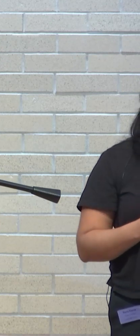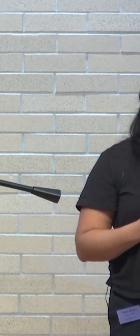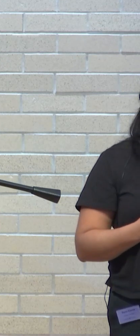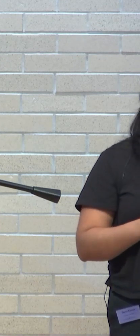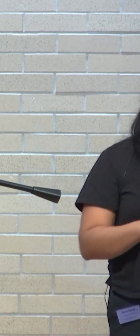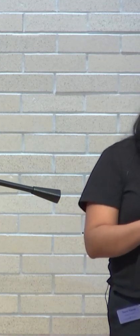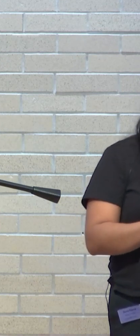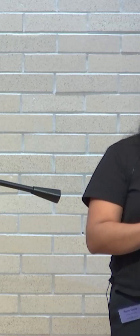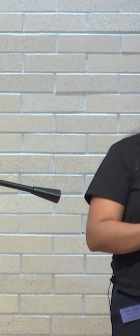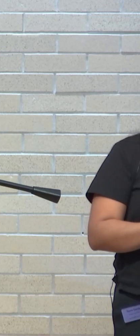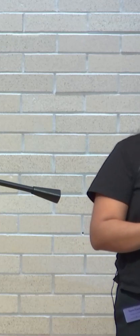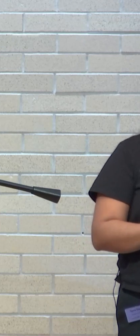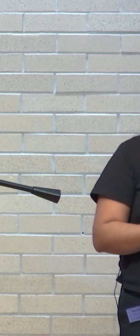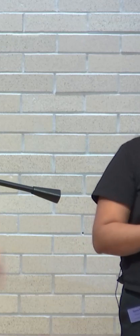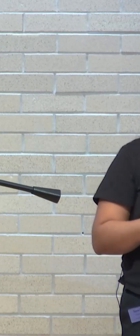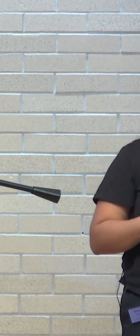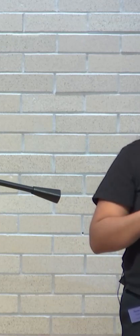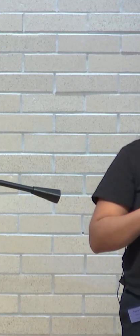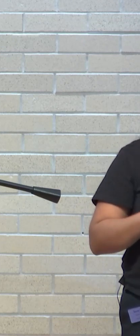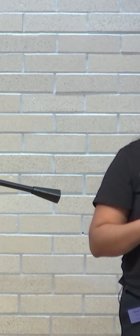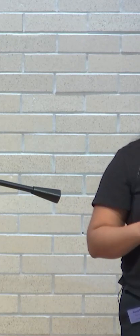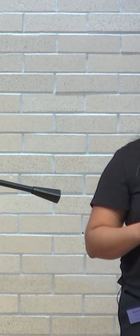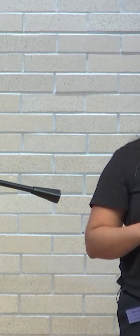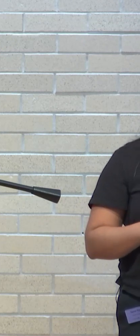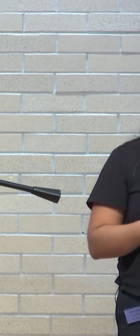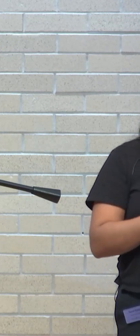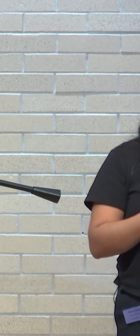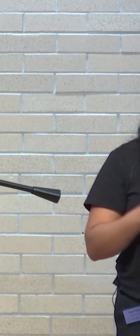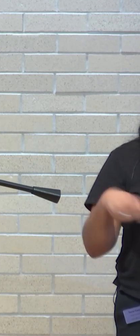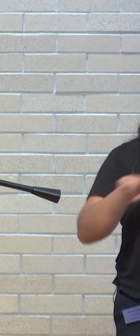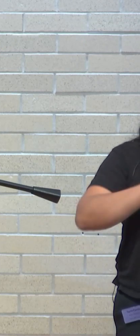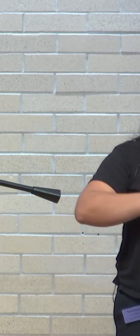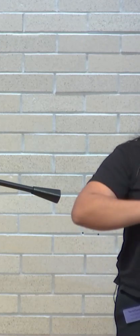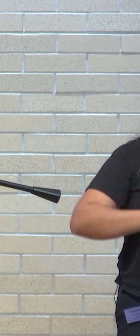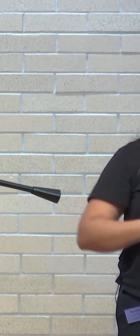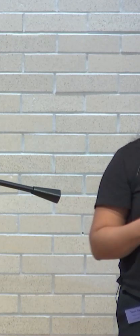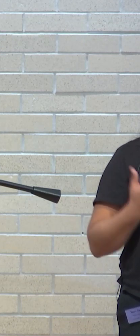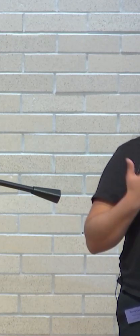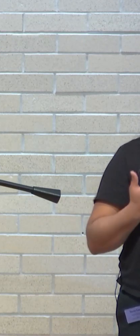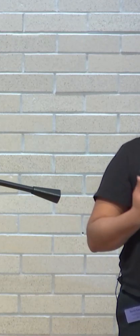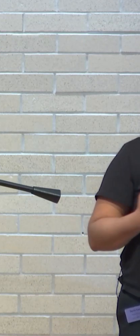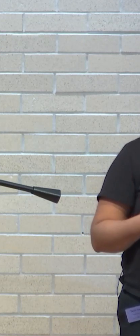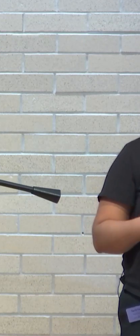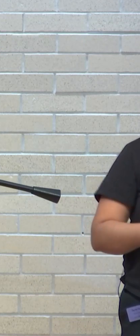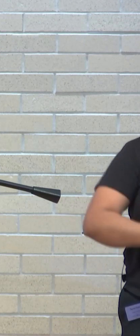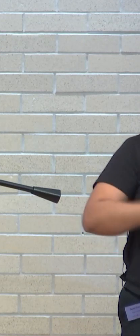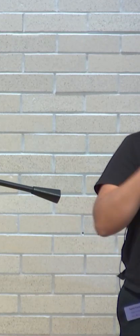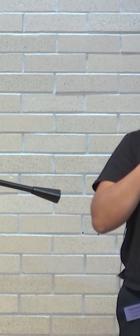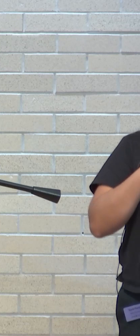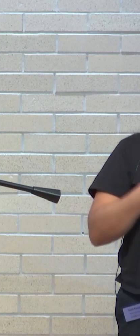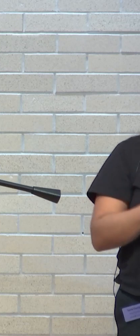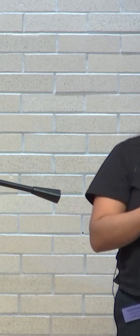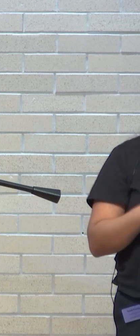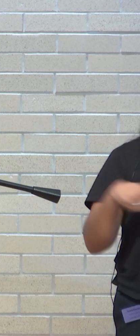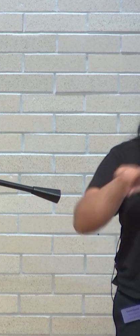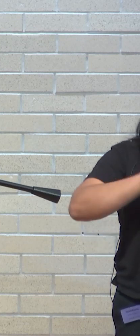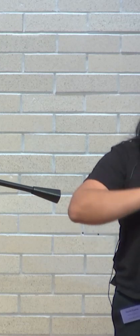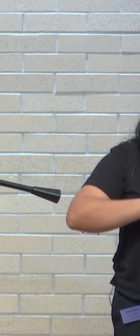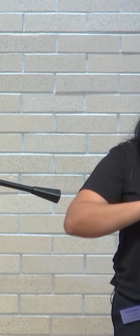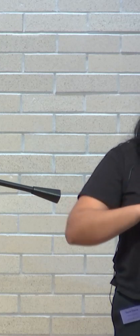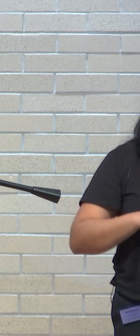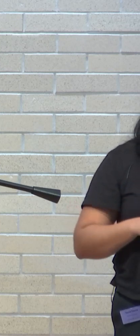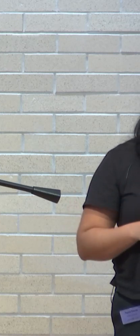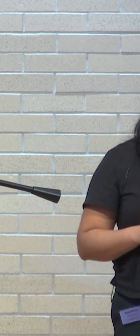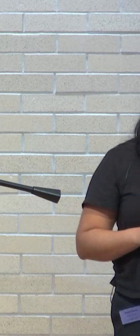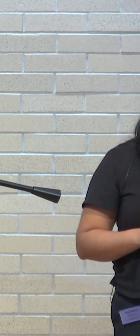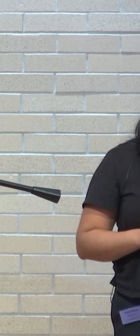Black onto this very stage. I'm very proud to say that we have done just that today. You'll be treated to the delights of the purest form of